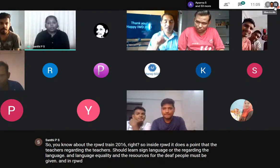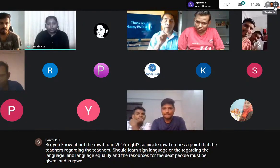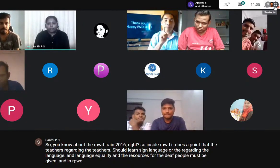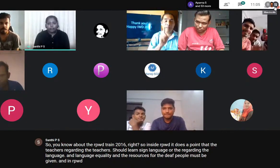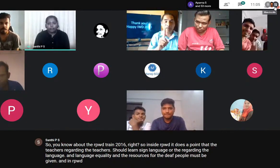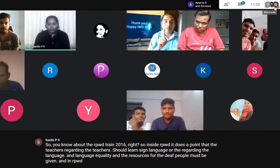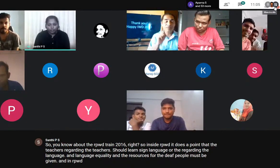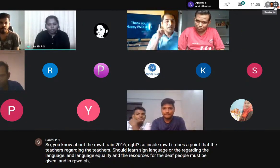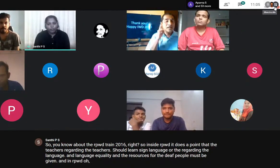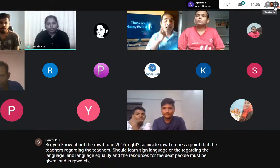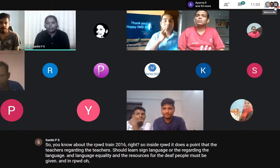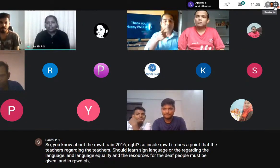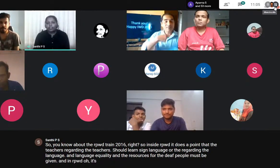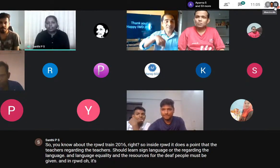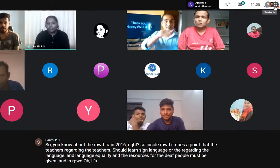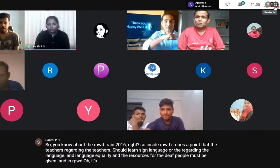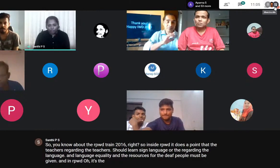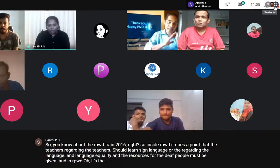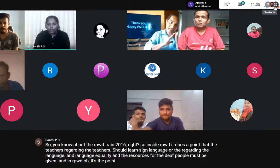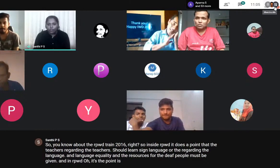it's the point is regarding the deaf teachers also.